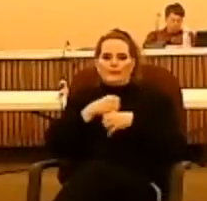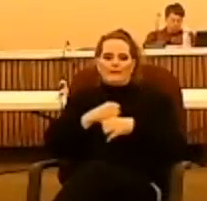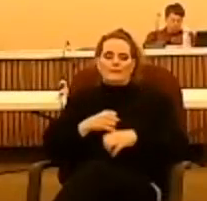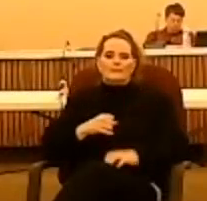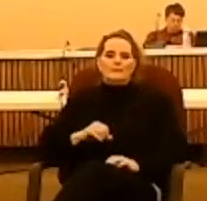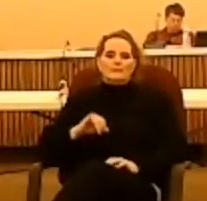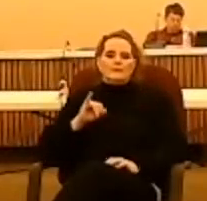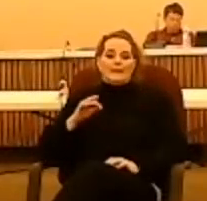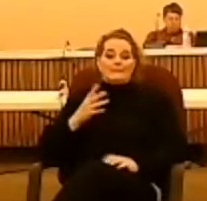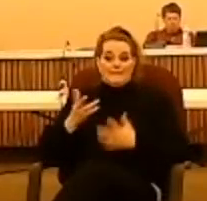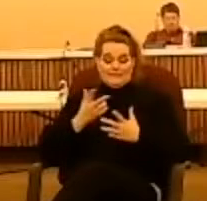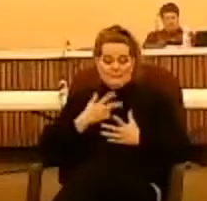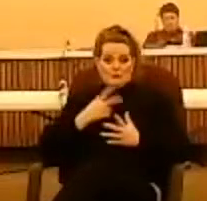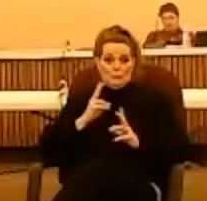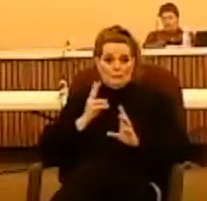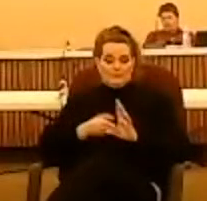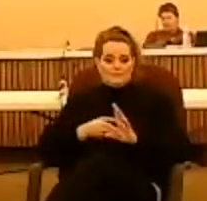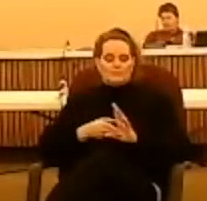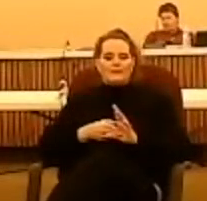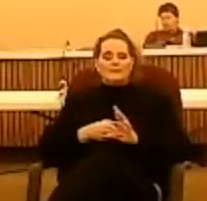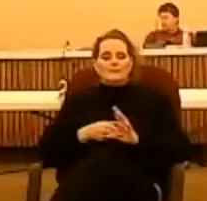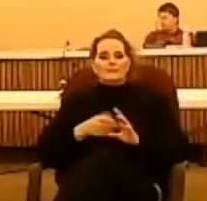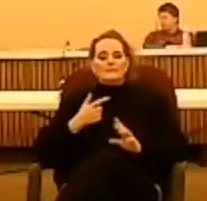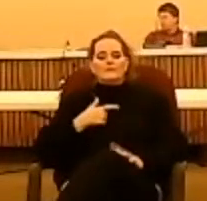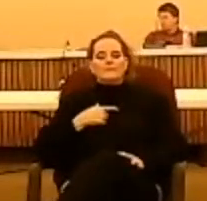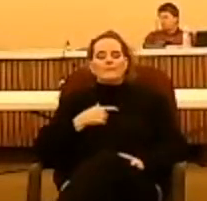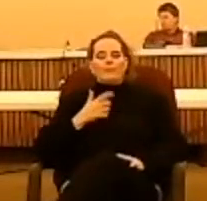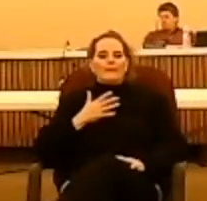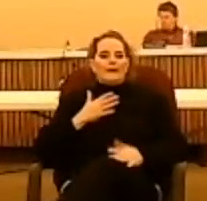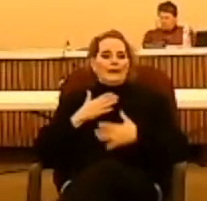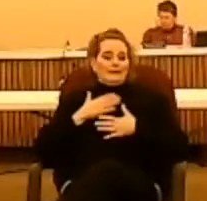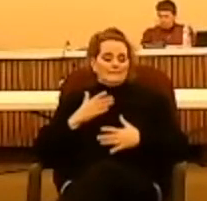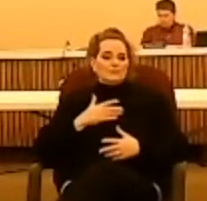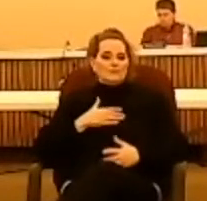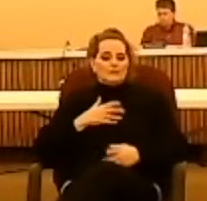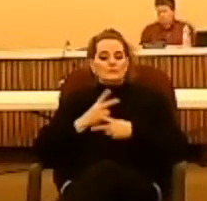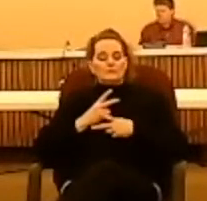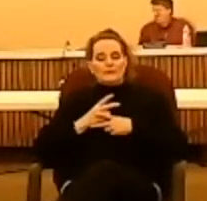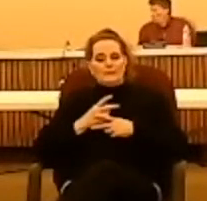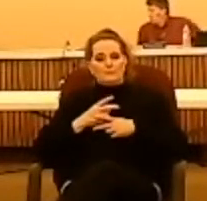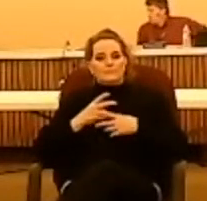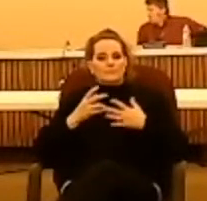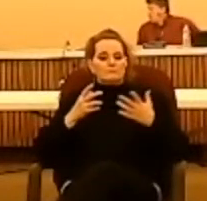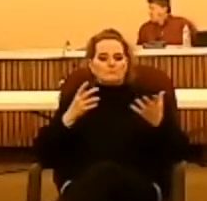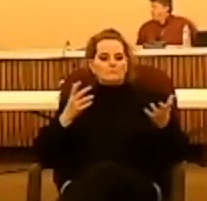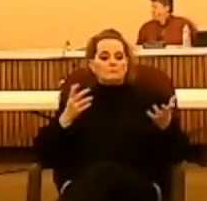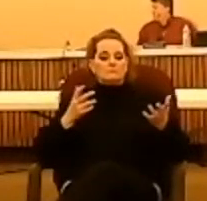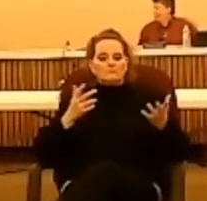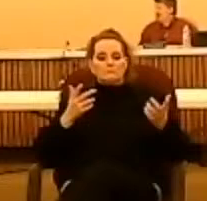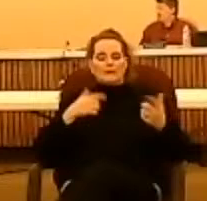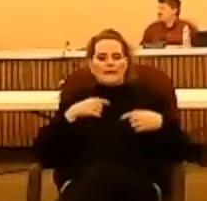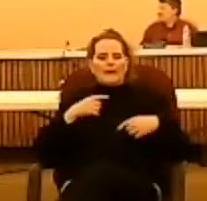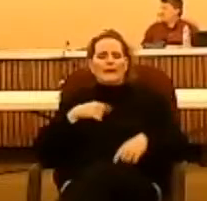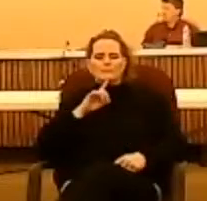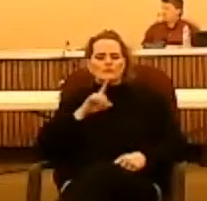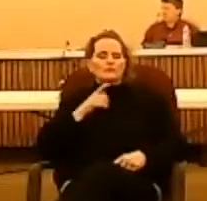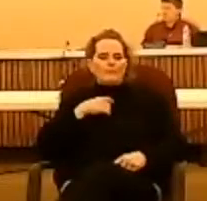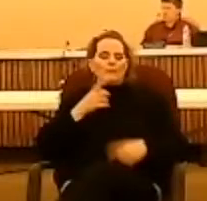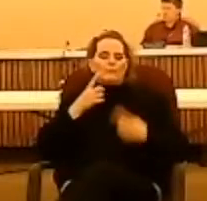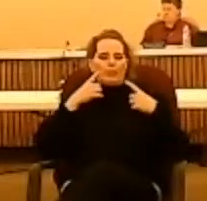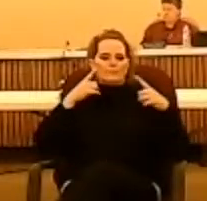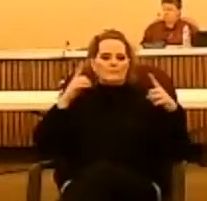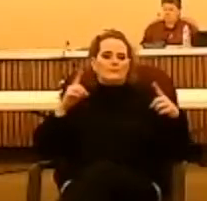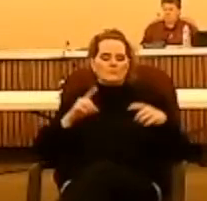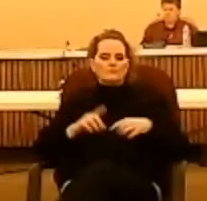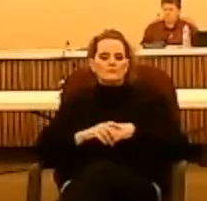you'd like to participate in, I'd suggest that you keep an eye out on their website. I'm sure that they'll make an announcement and allow the